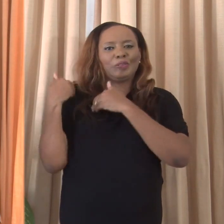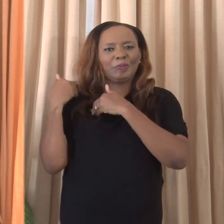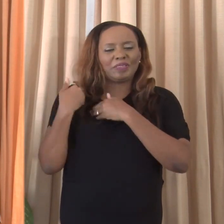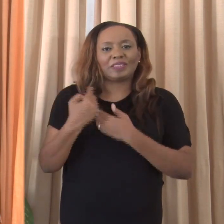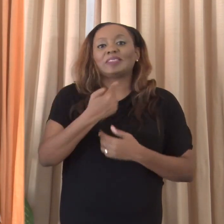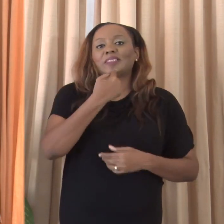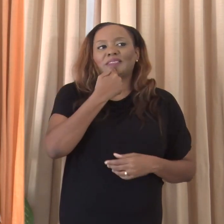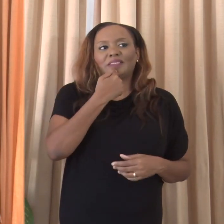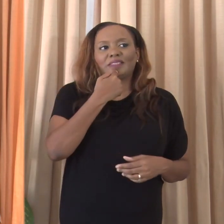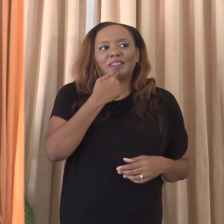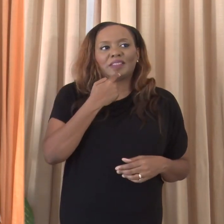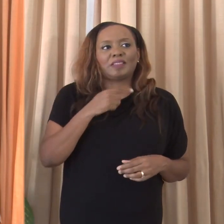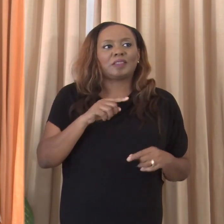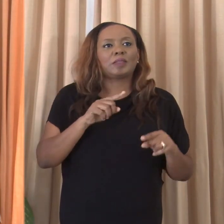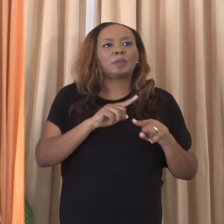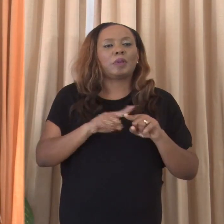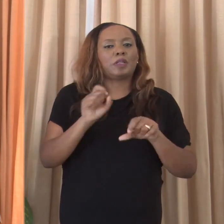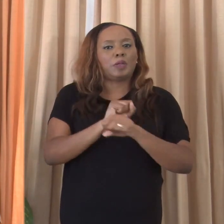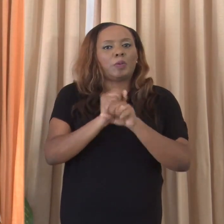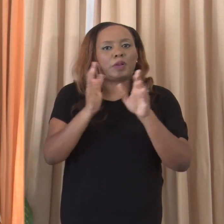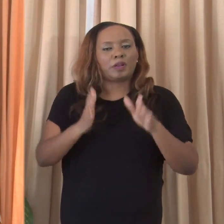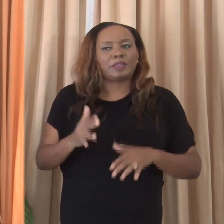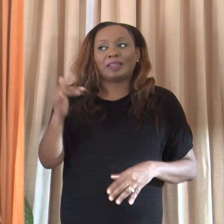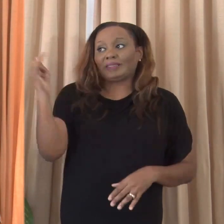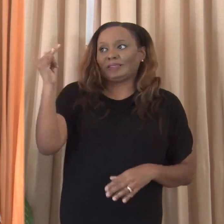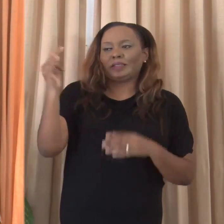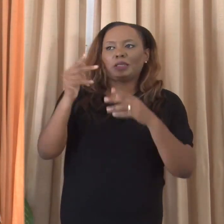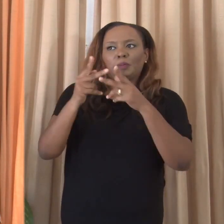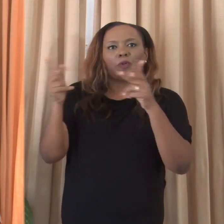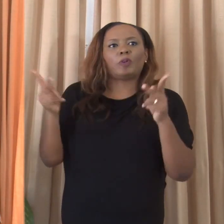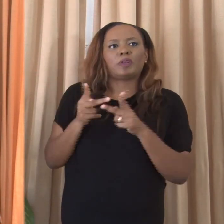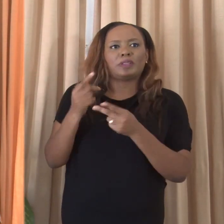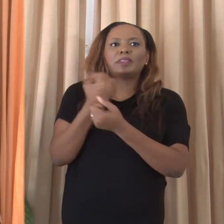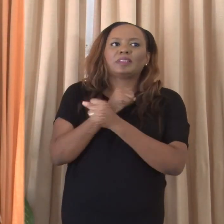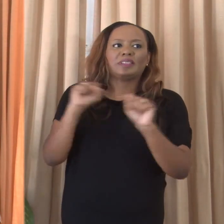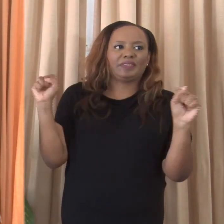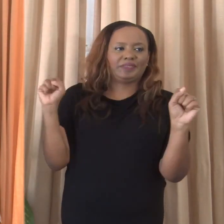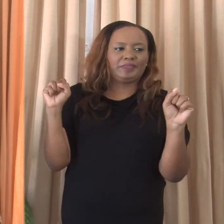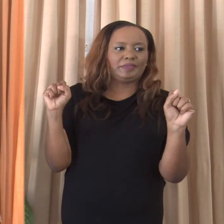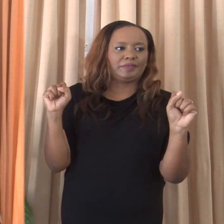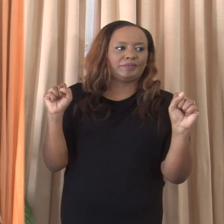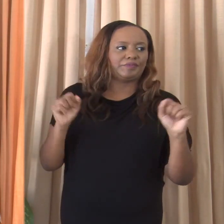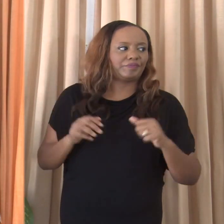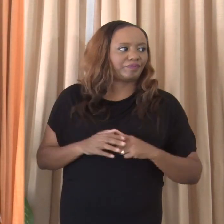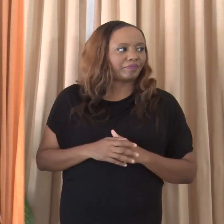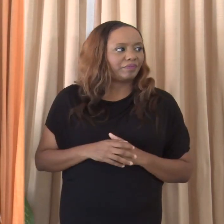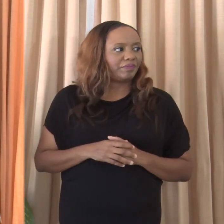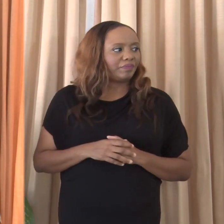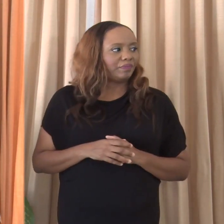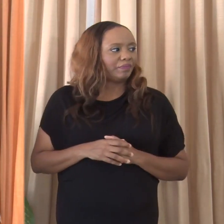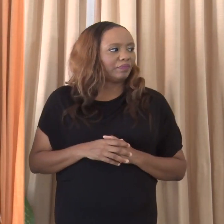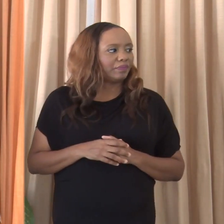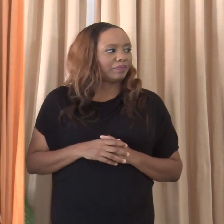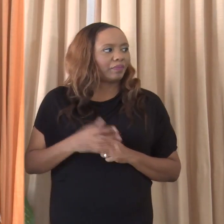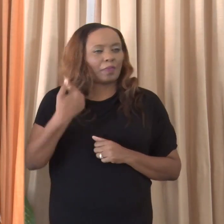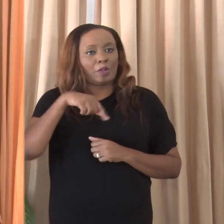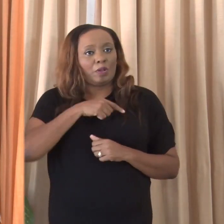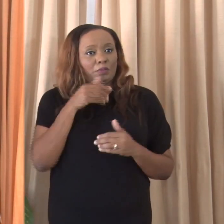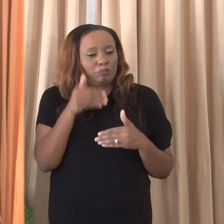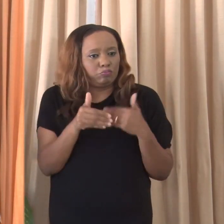also it speaks to the testament of the workers at the airport. So, I mean, we have taken the steps necessary. We